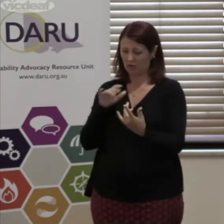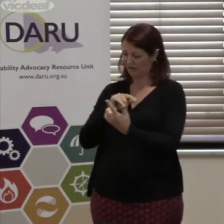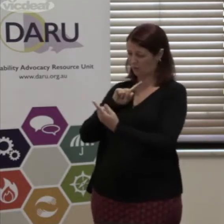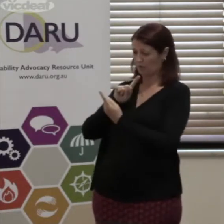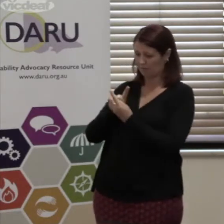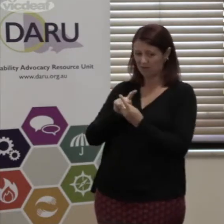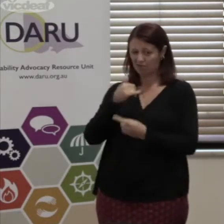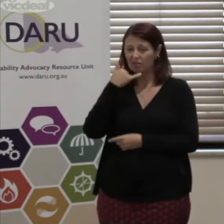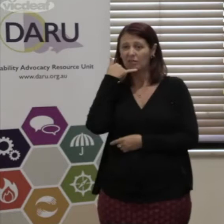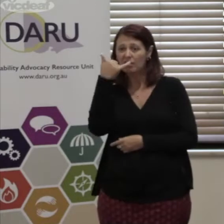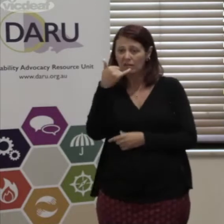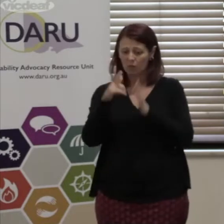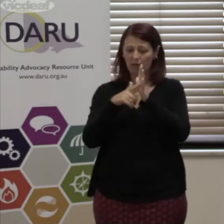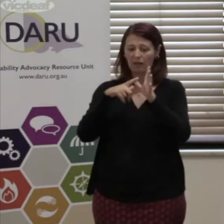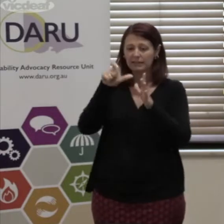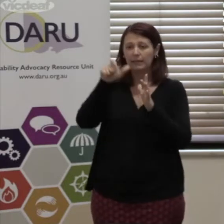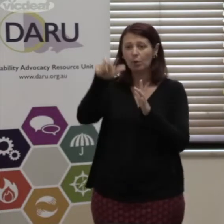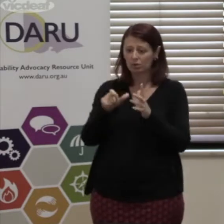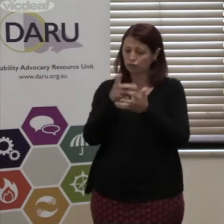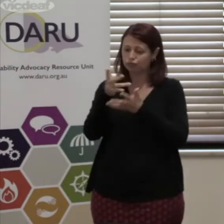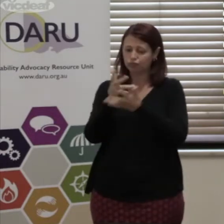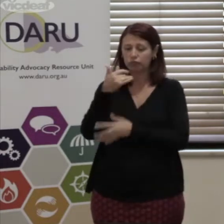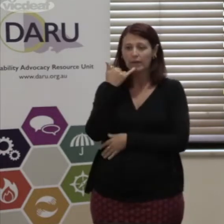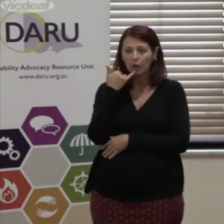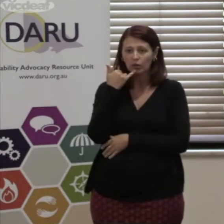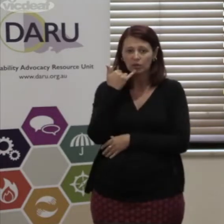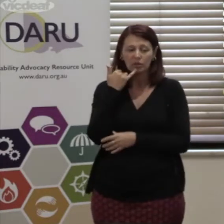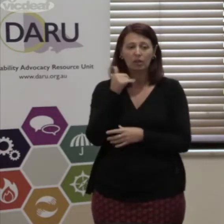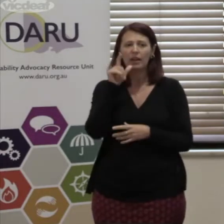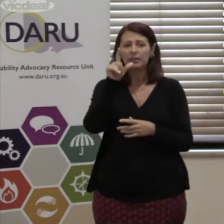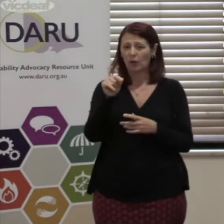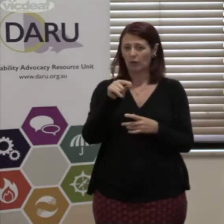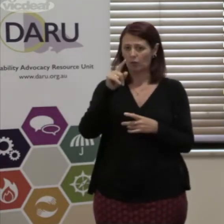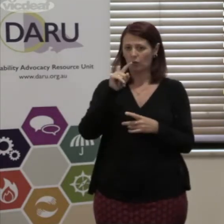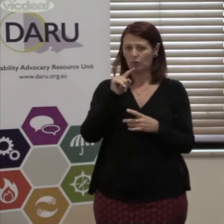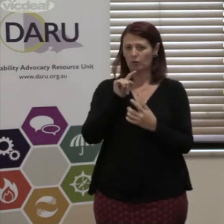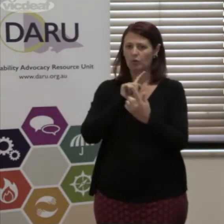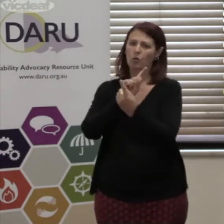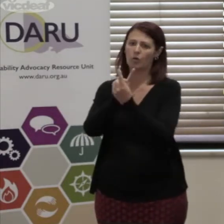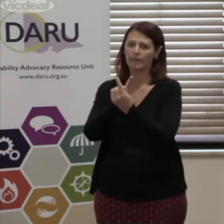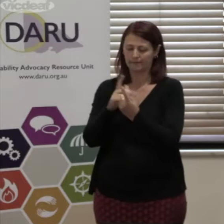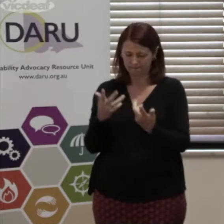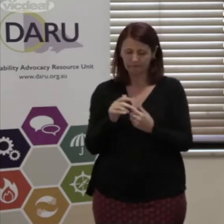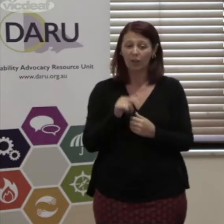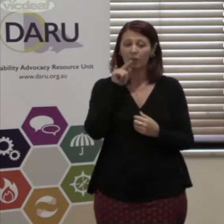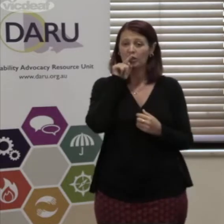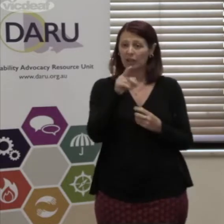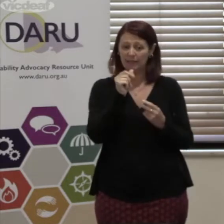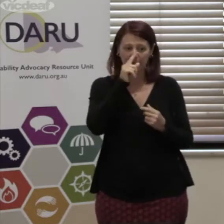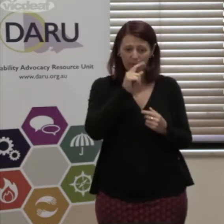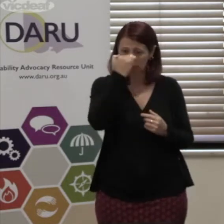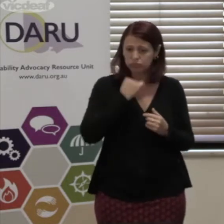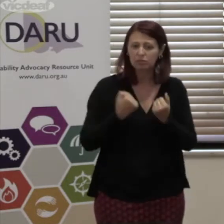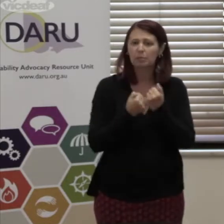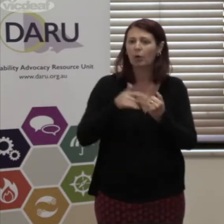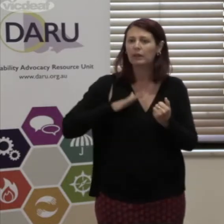talk over the phone with a local area coordinator. So again, that's the continuum. For people that only need a little bit of support, they'll get telephone support from an